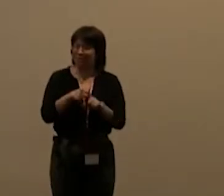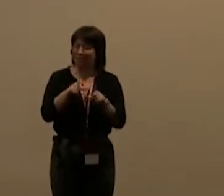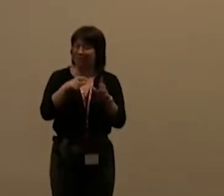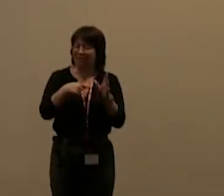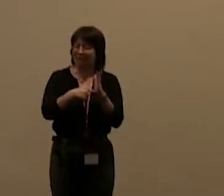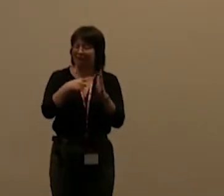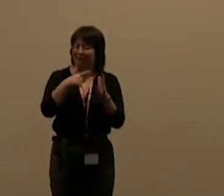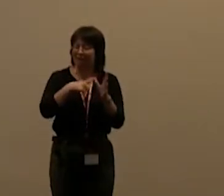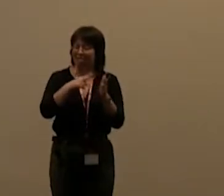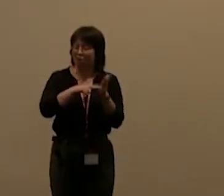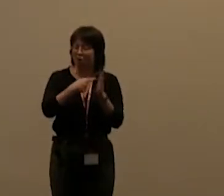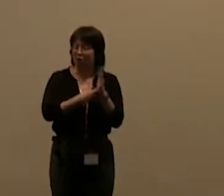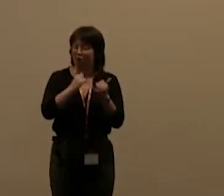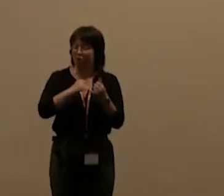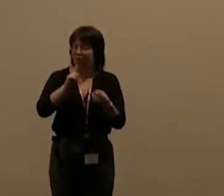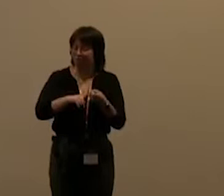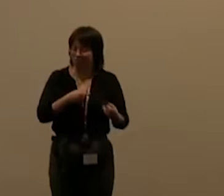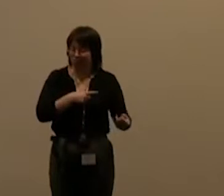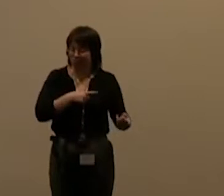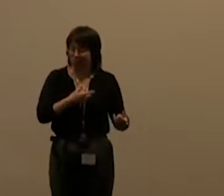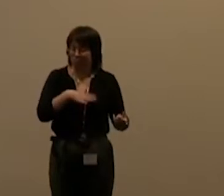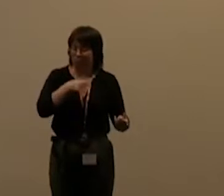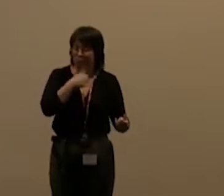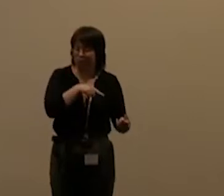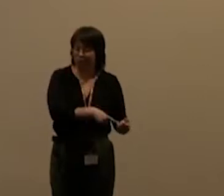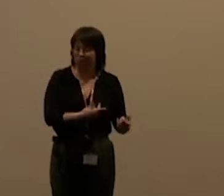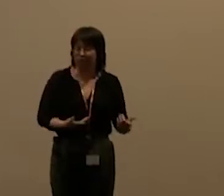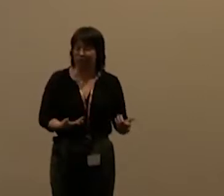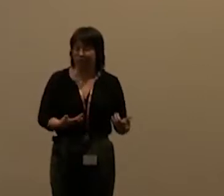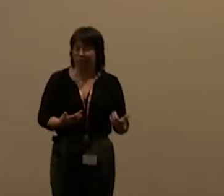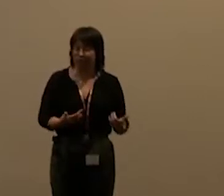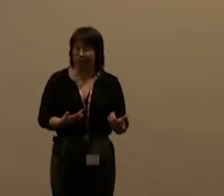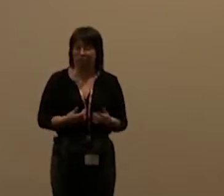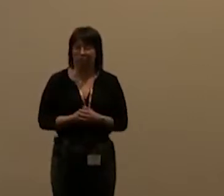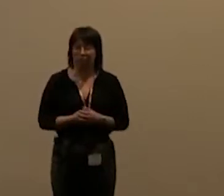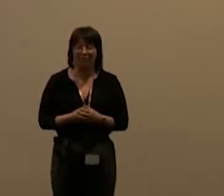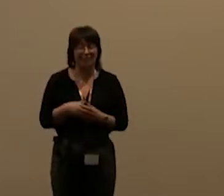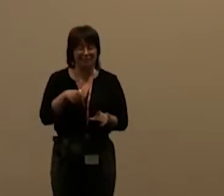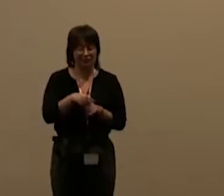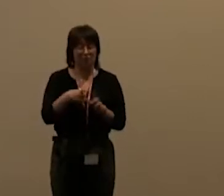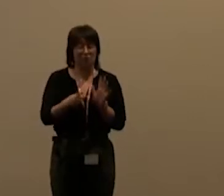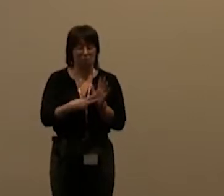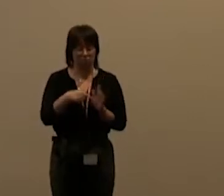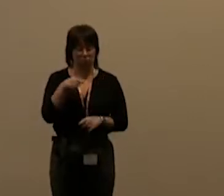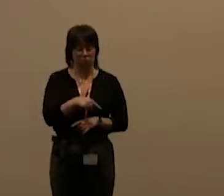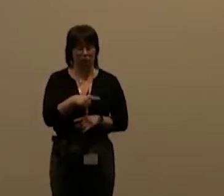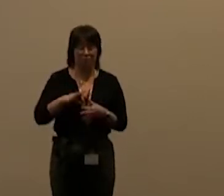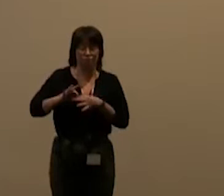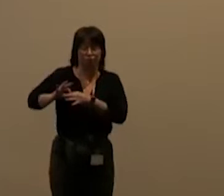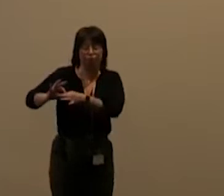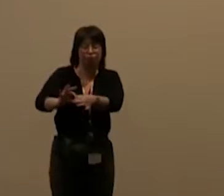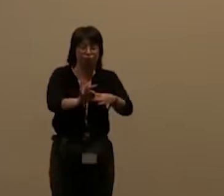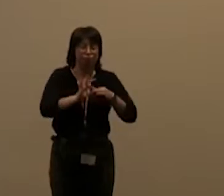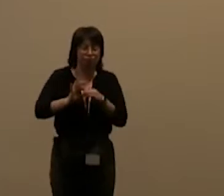would we want to use that, say, over maybe a SharePoint list like we all probably have used before? With Dataverse, we get relational